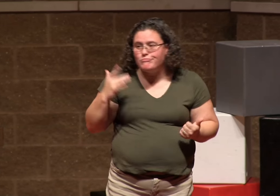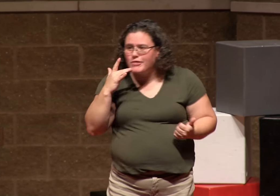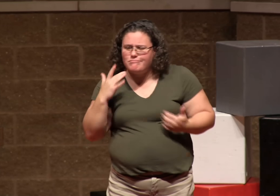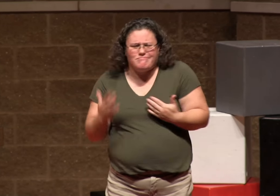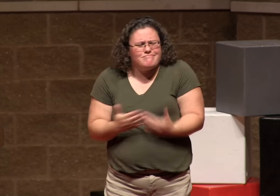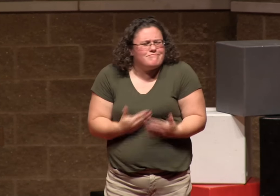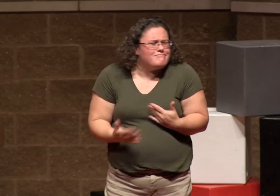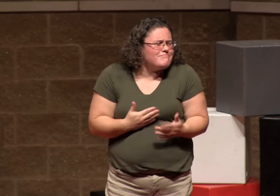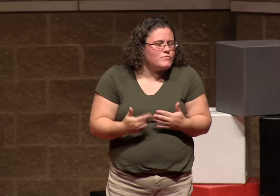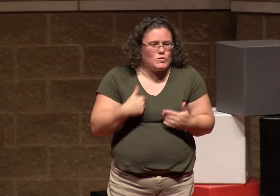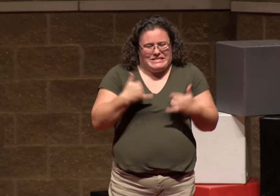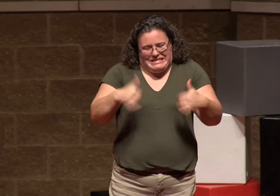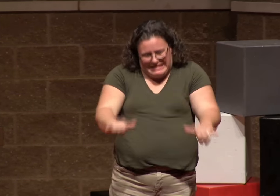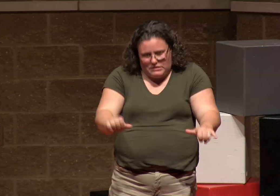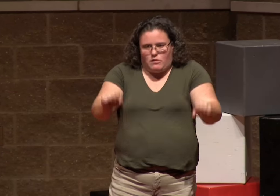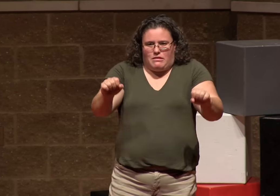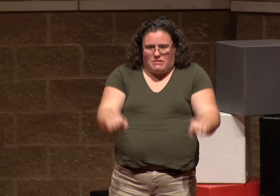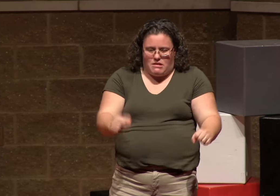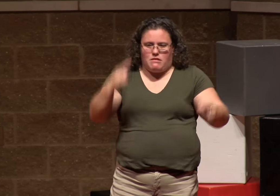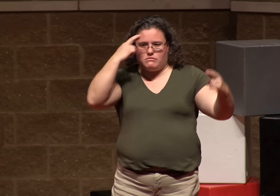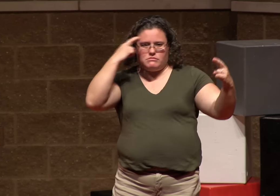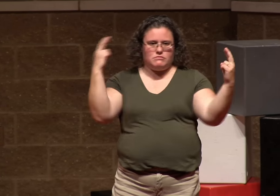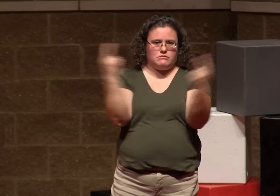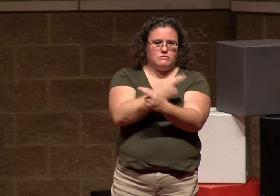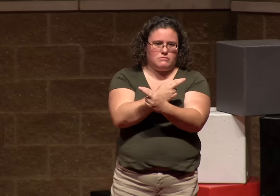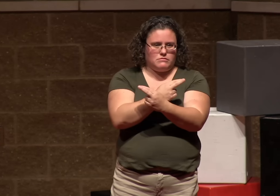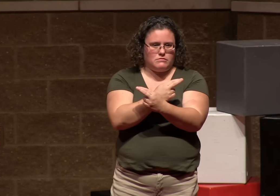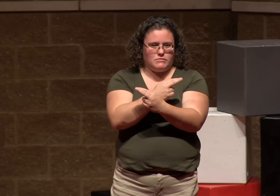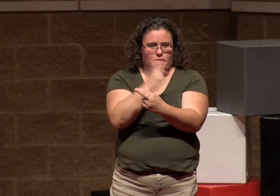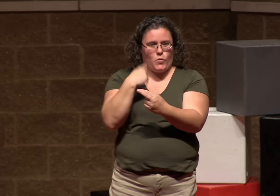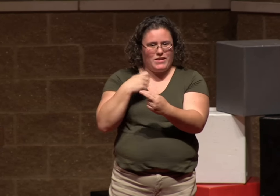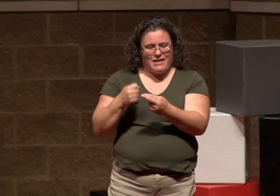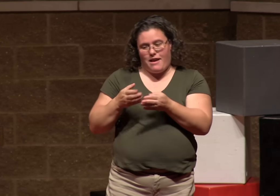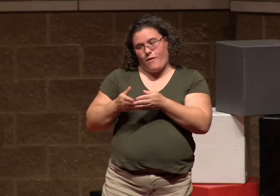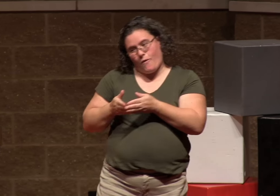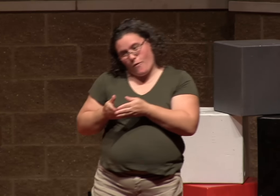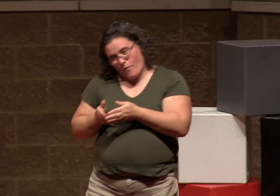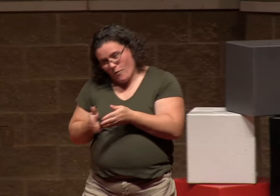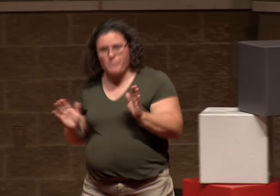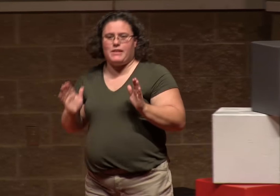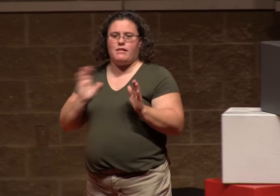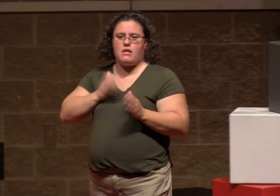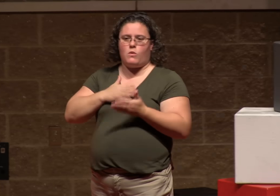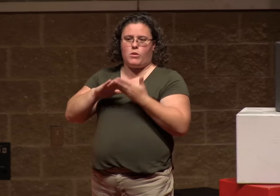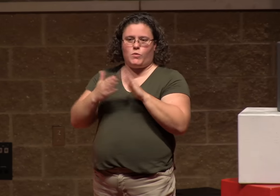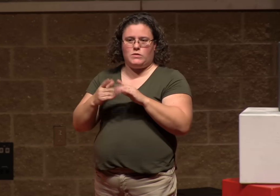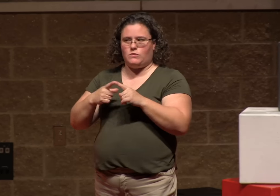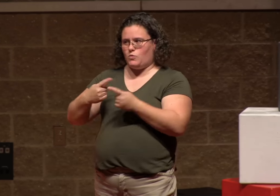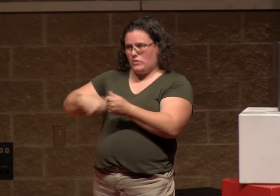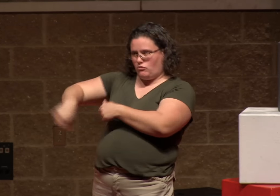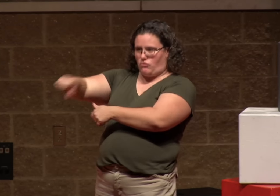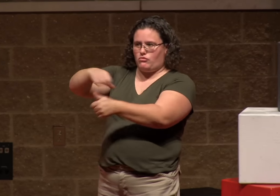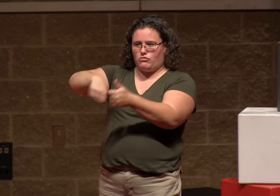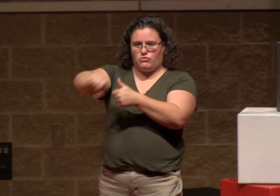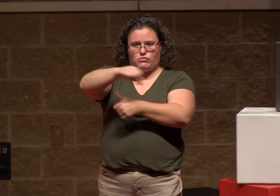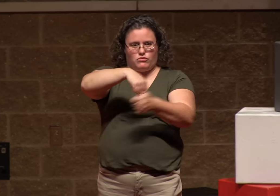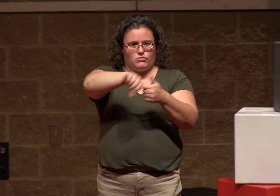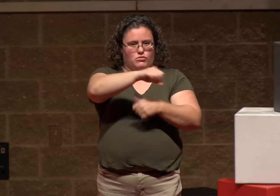But it doesn't matter. We still have to have that mutual respect. And be vulnerable to